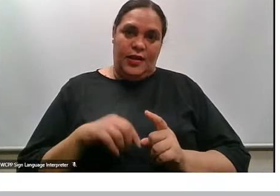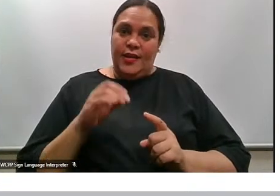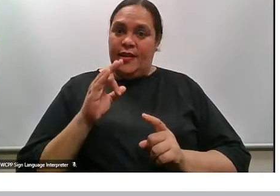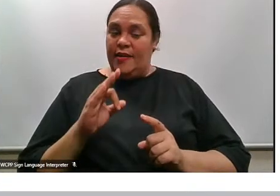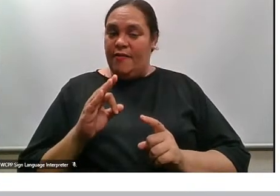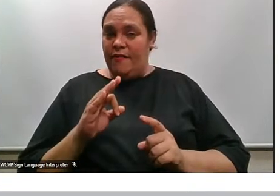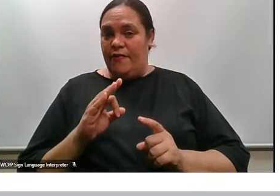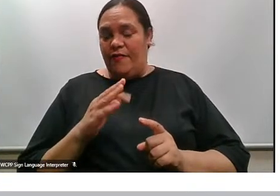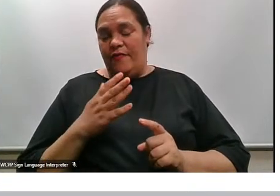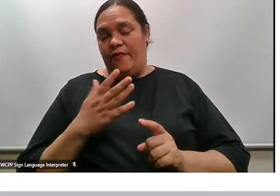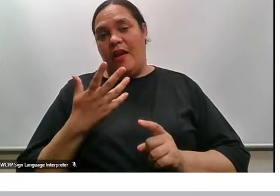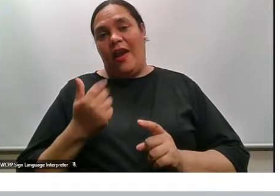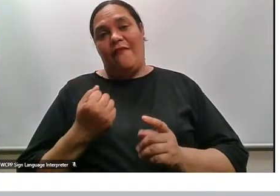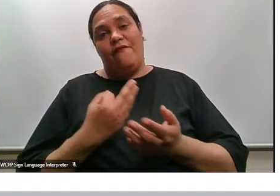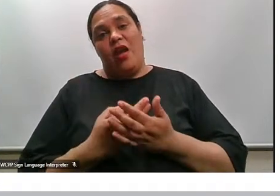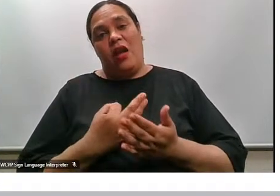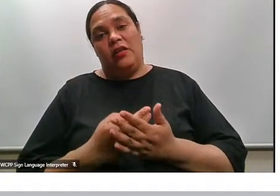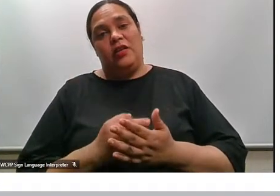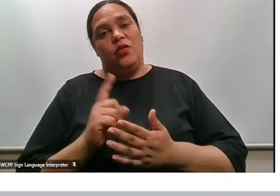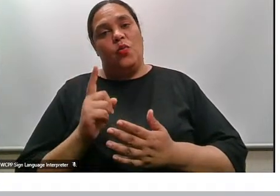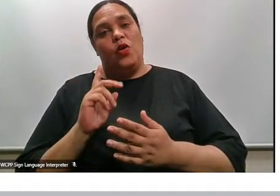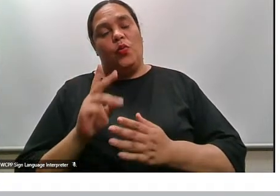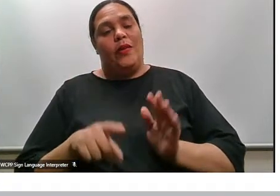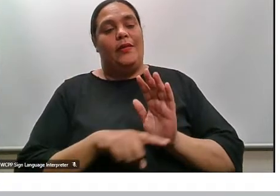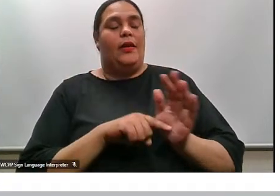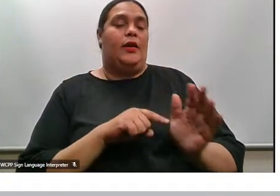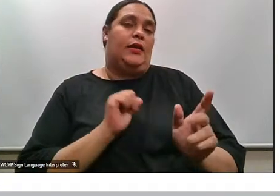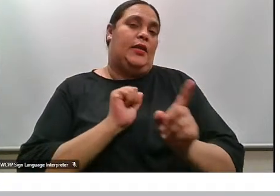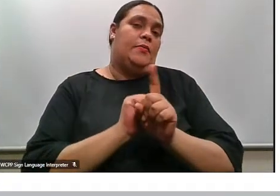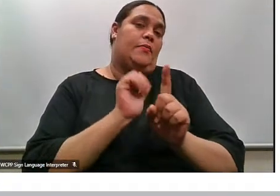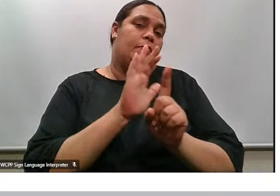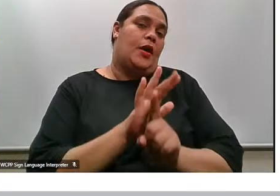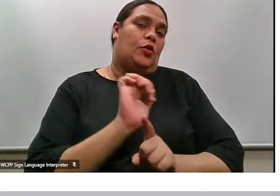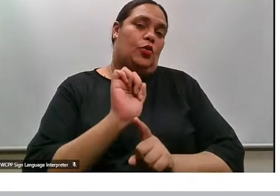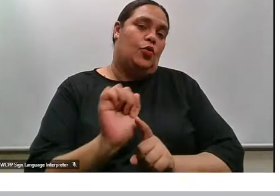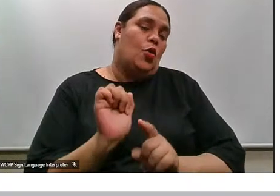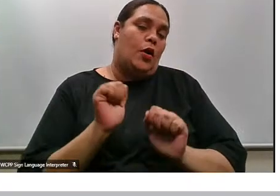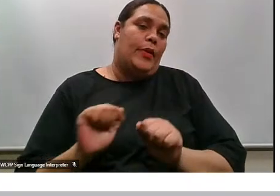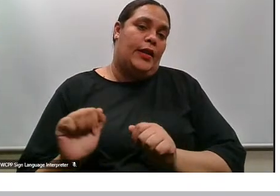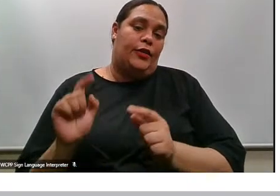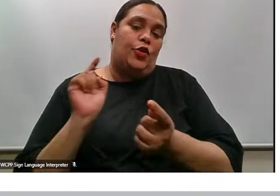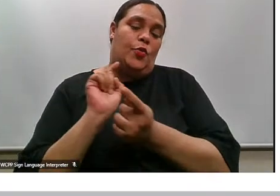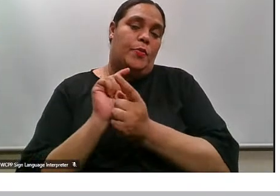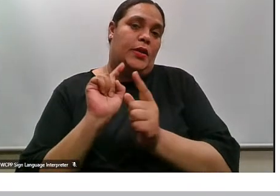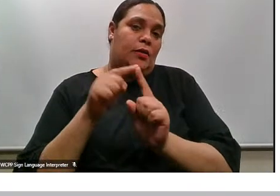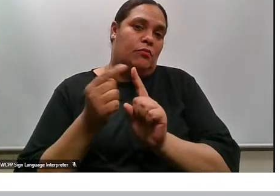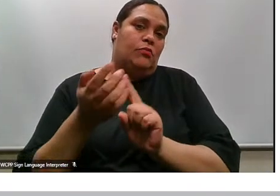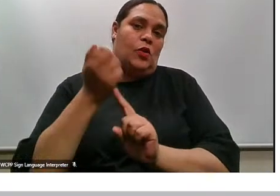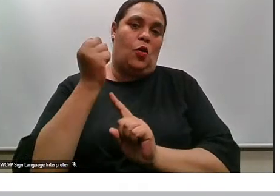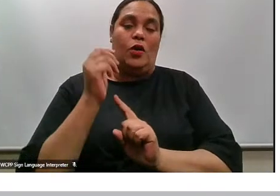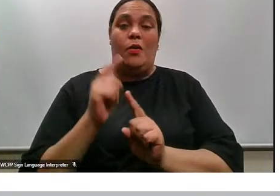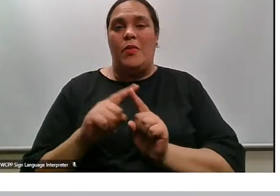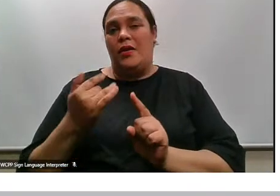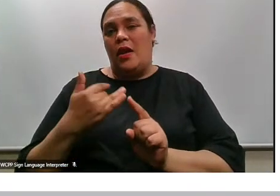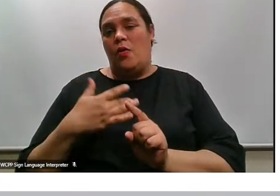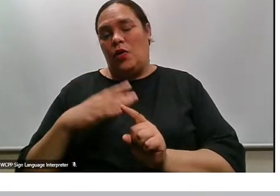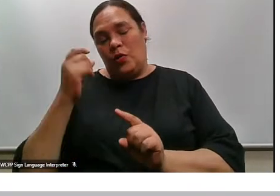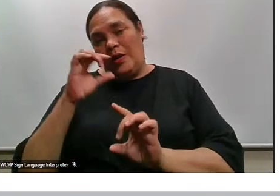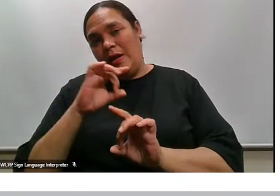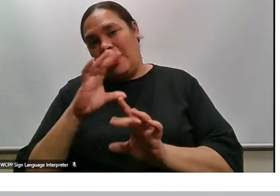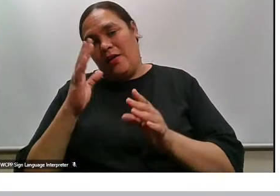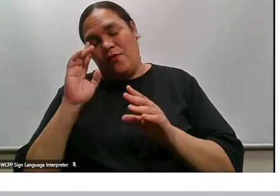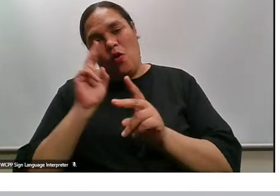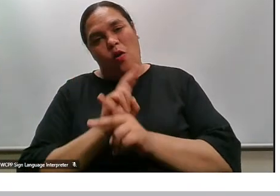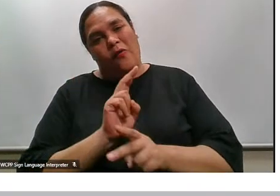if there are factors that are going to negatively impact its ability to meet that target. So I'd like to understand from an